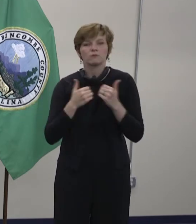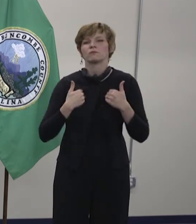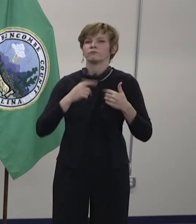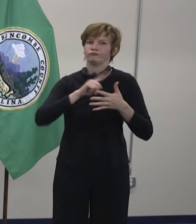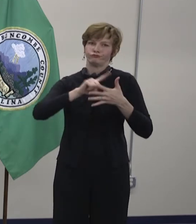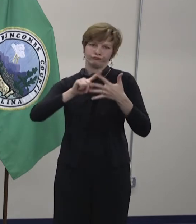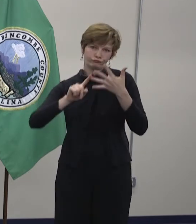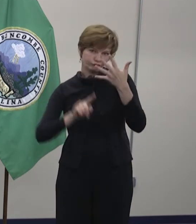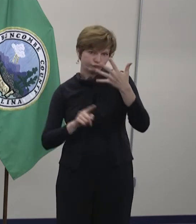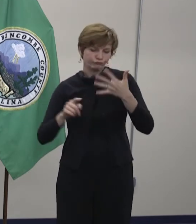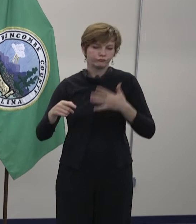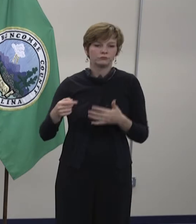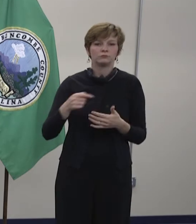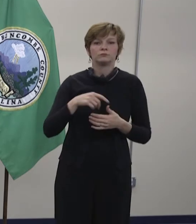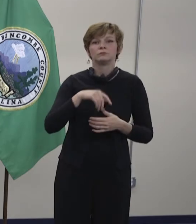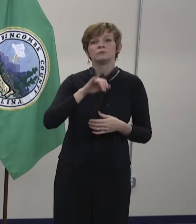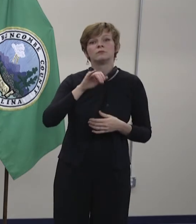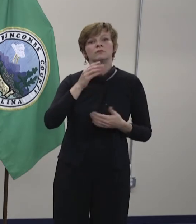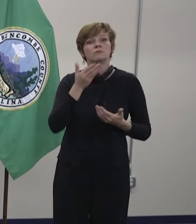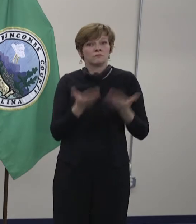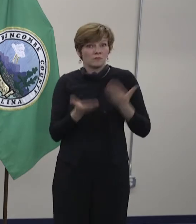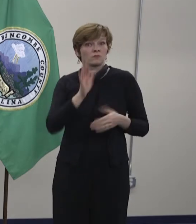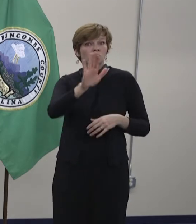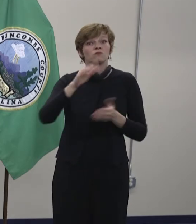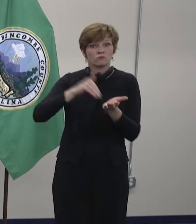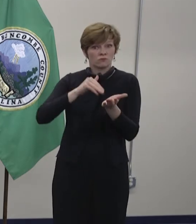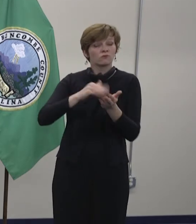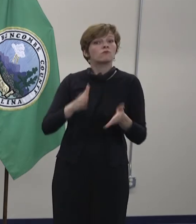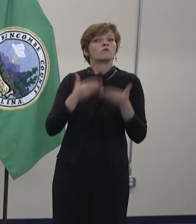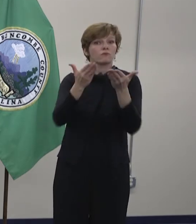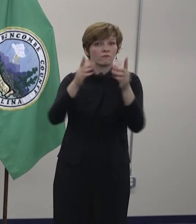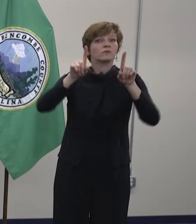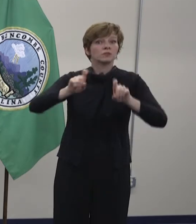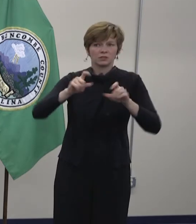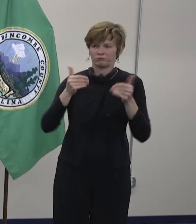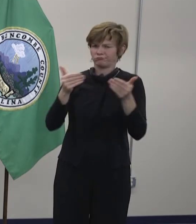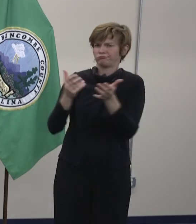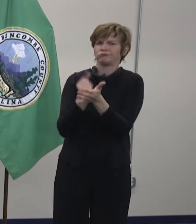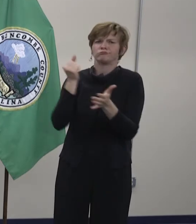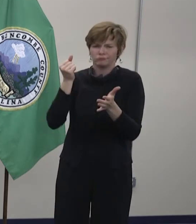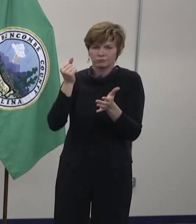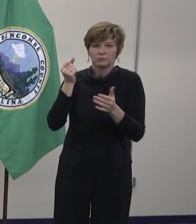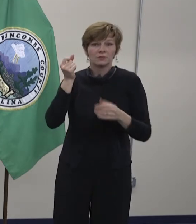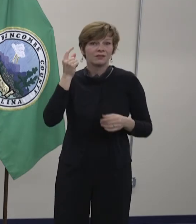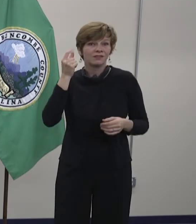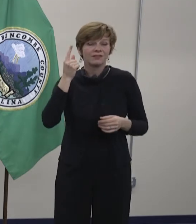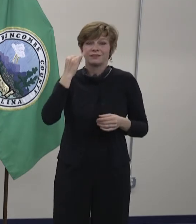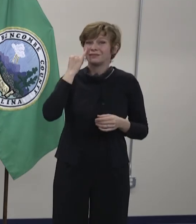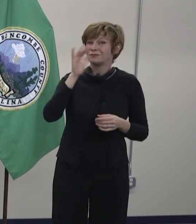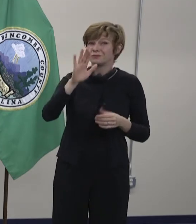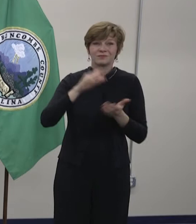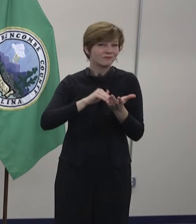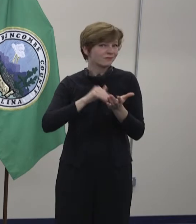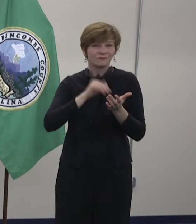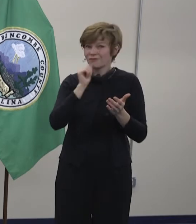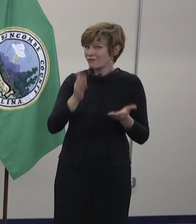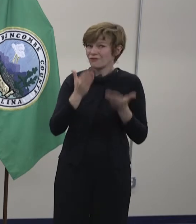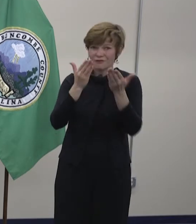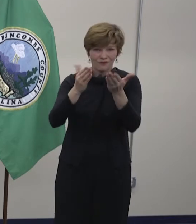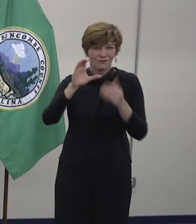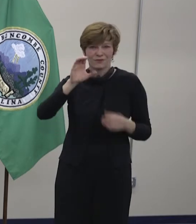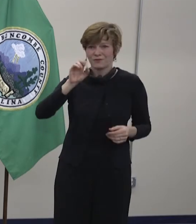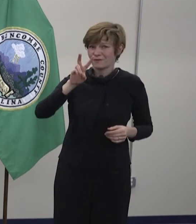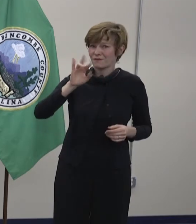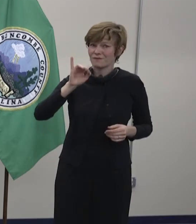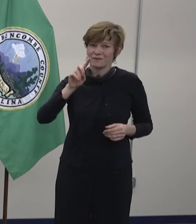If you do not have a healthcare provider who offers testing for COVID-19 and you meet criteria for testing, you can use